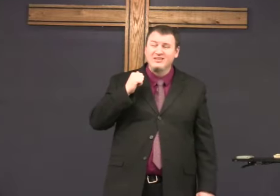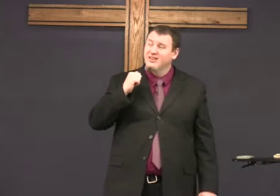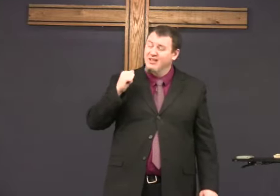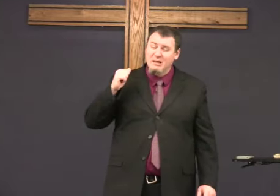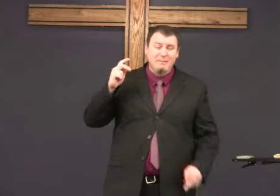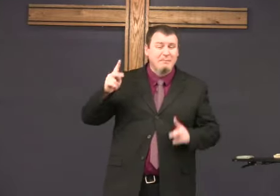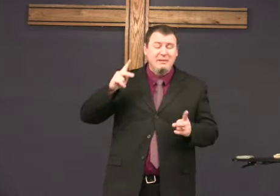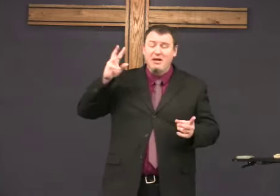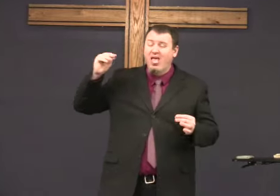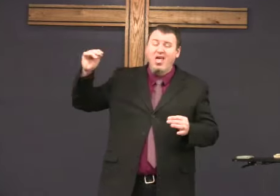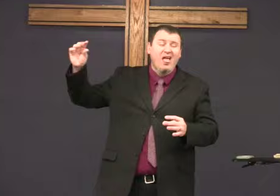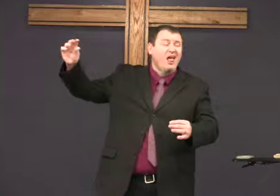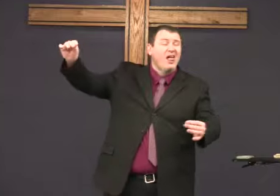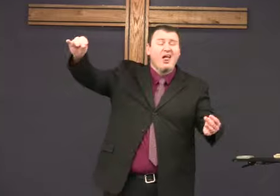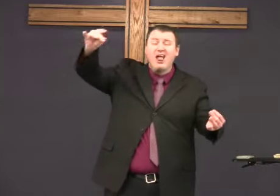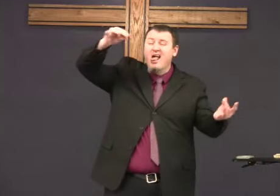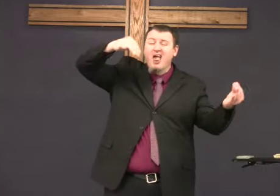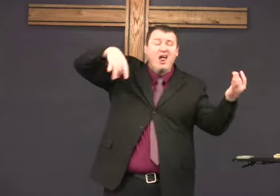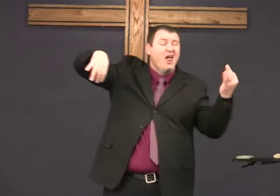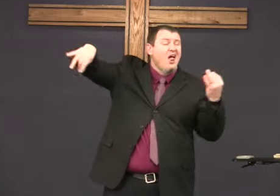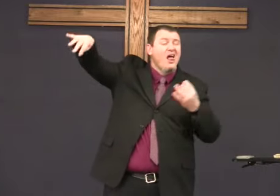Nehemiah refused to let that stop